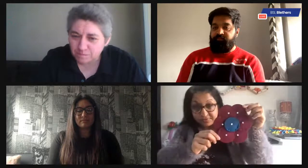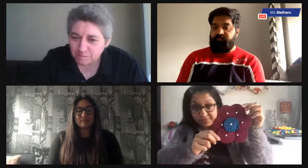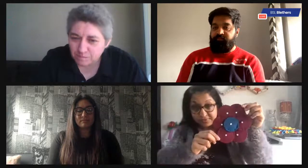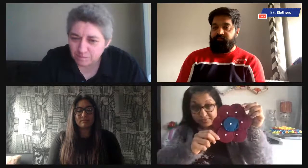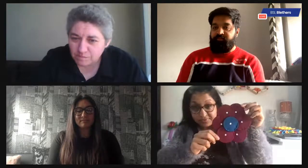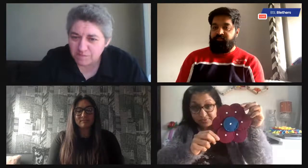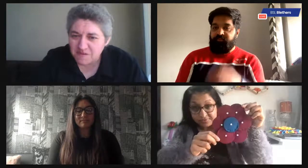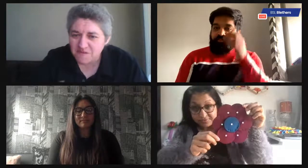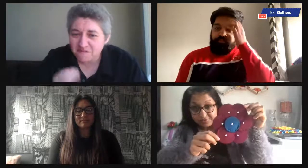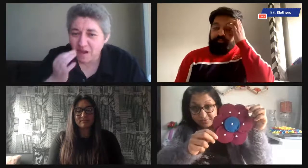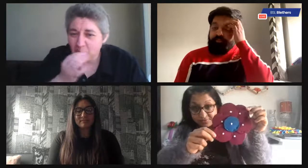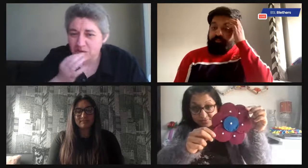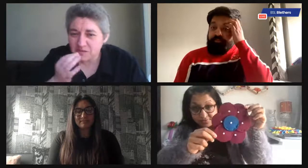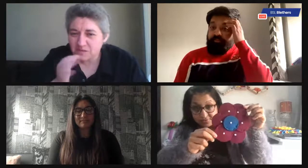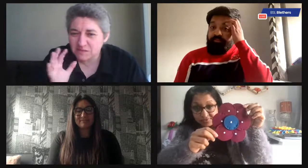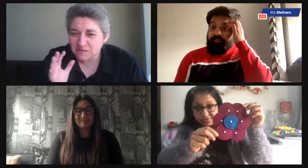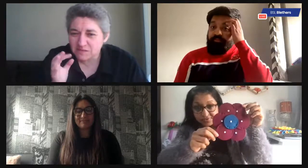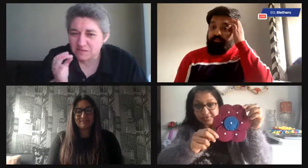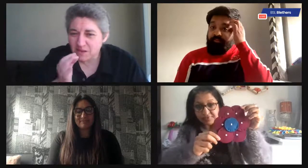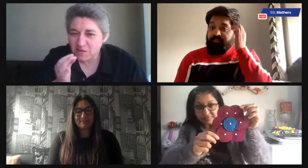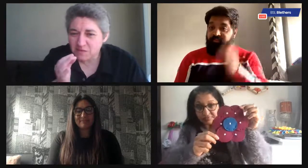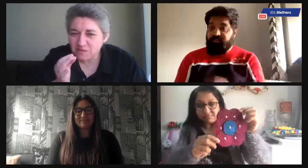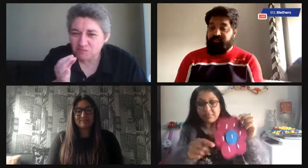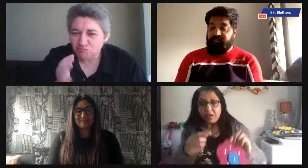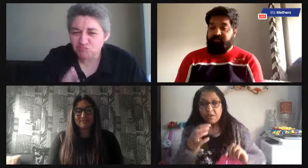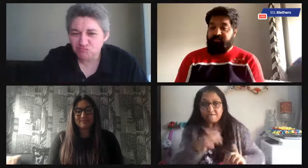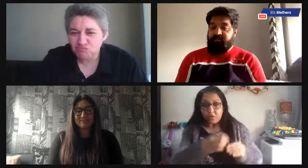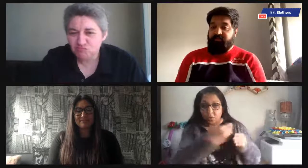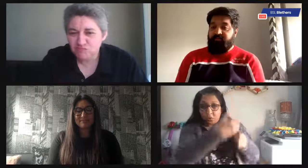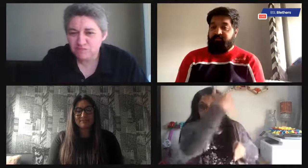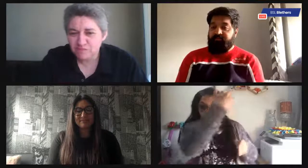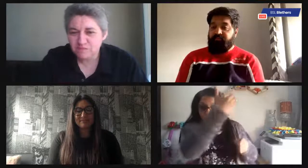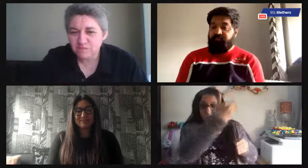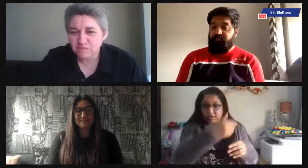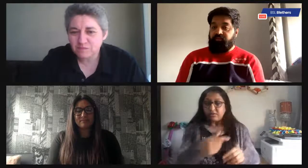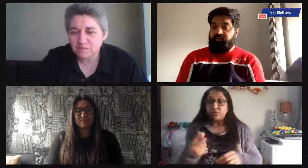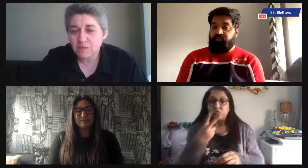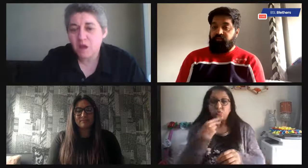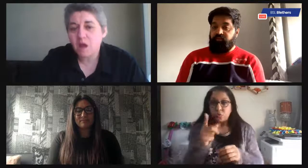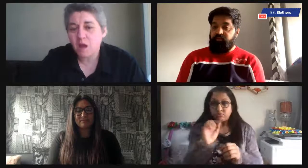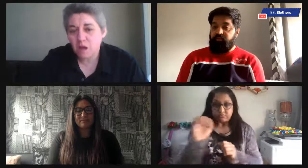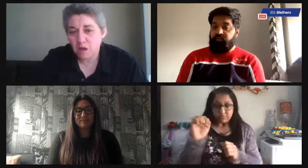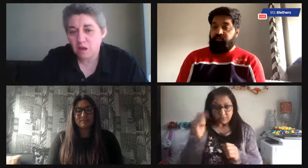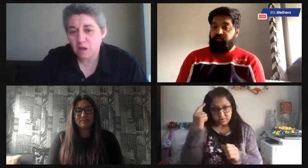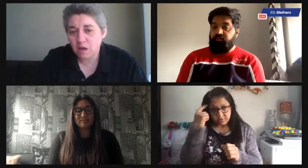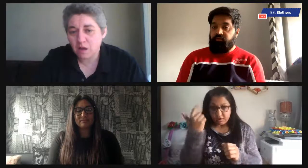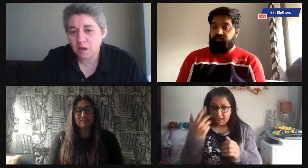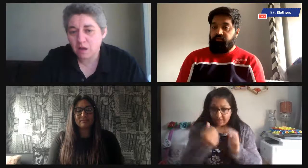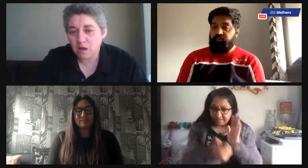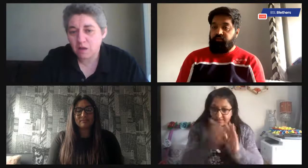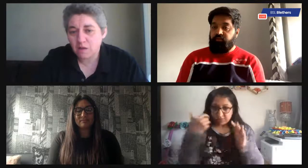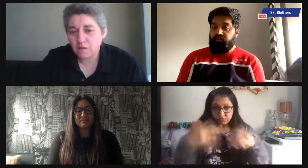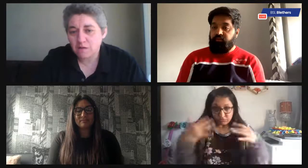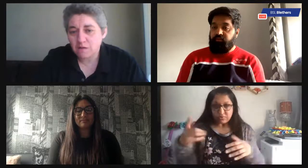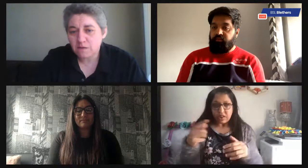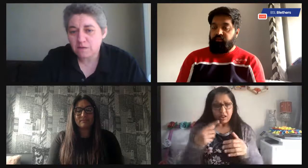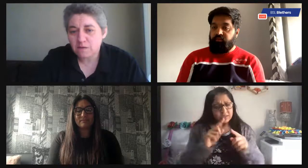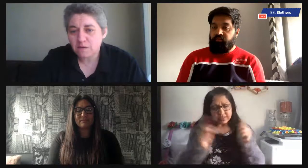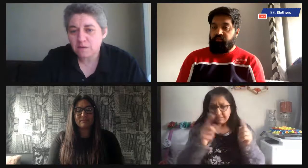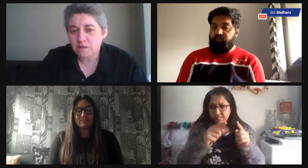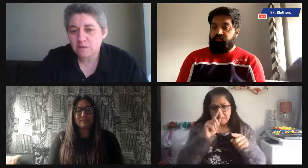that a deaf lady had made. Do you see that? Yeah, it's a flower, and it's really for the